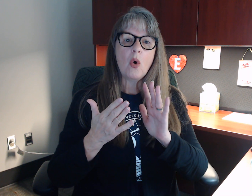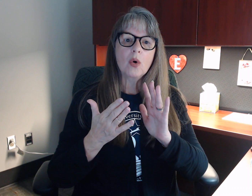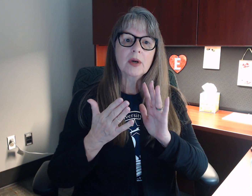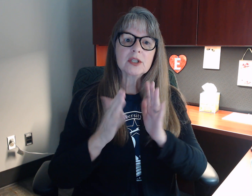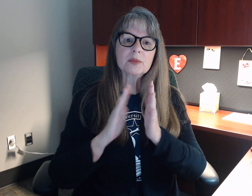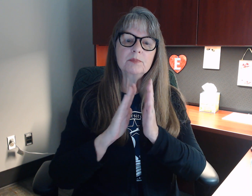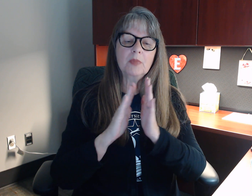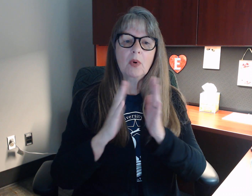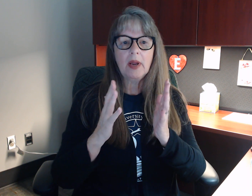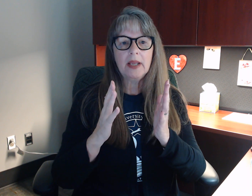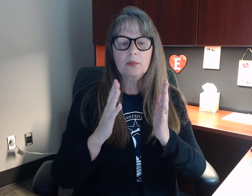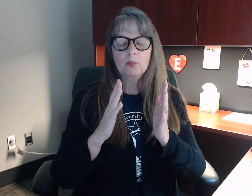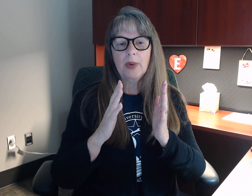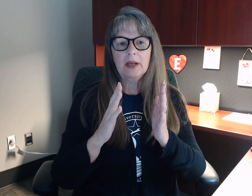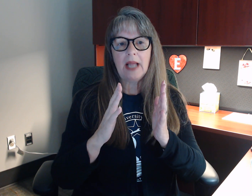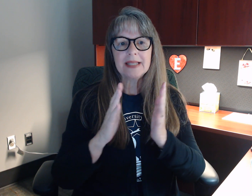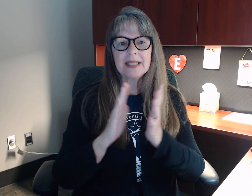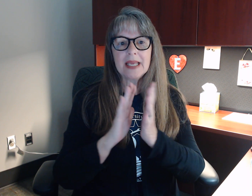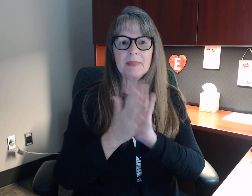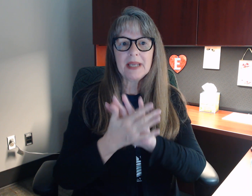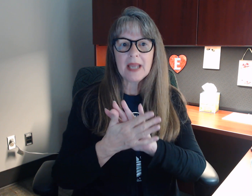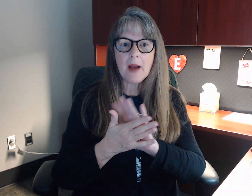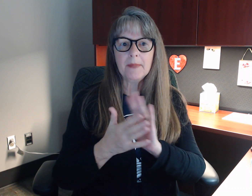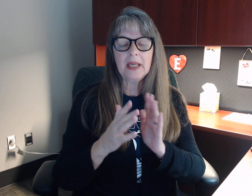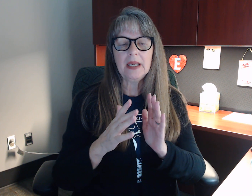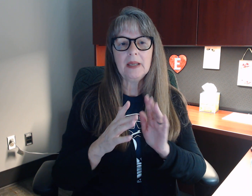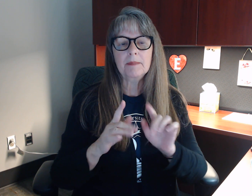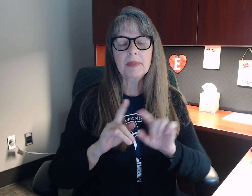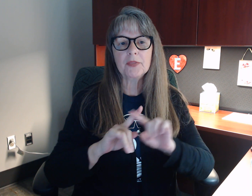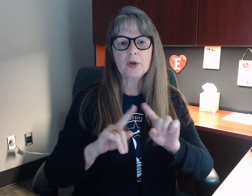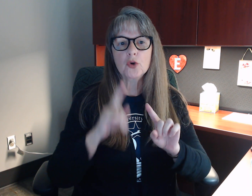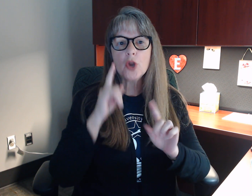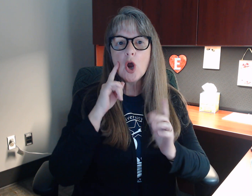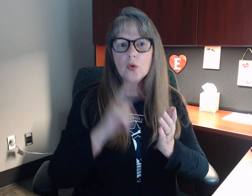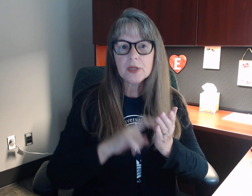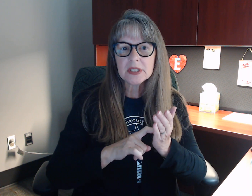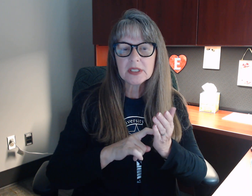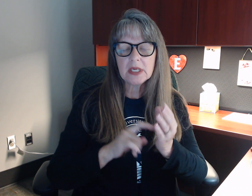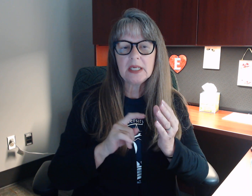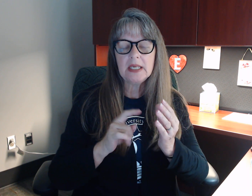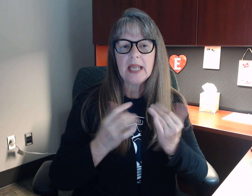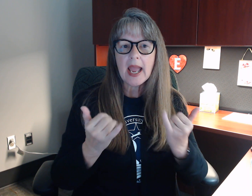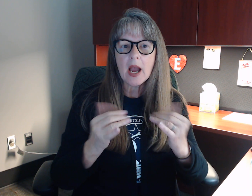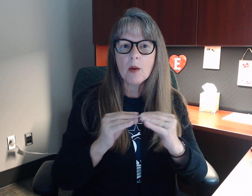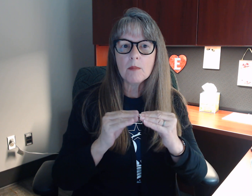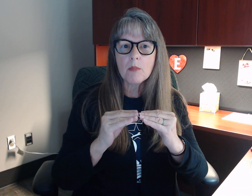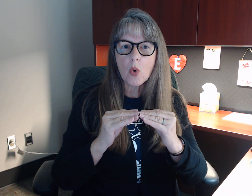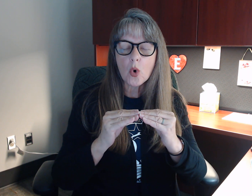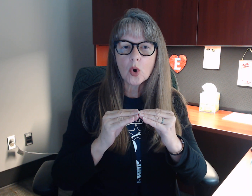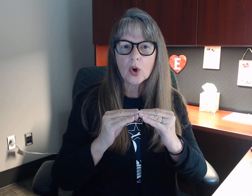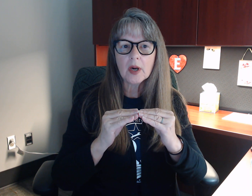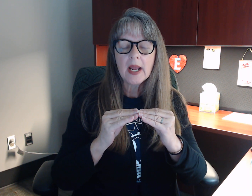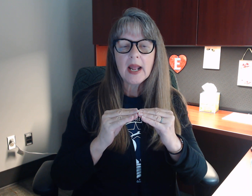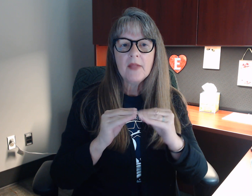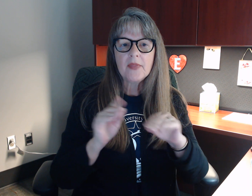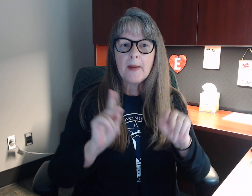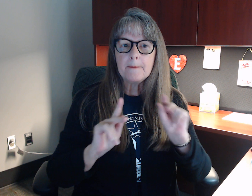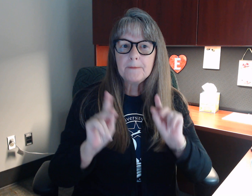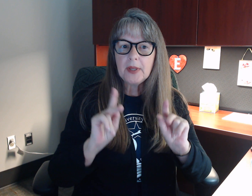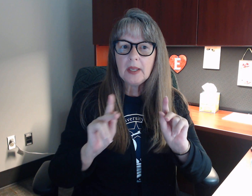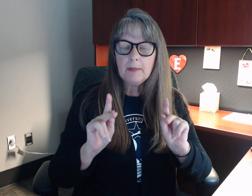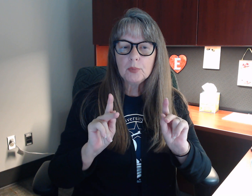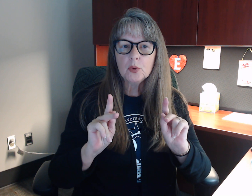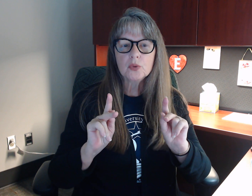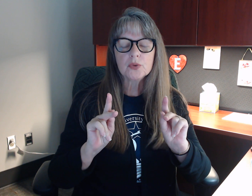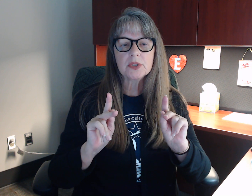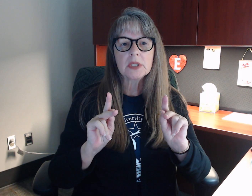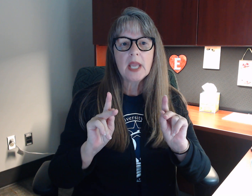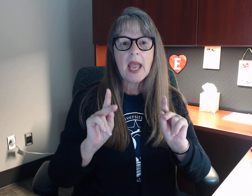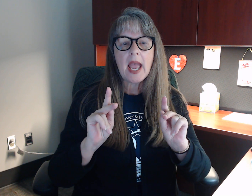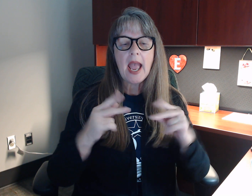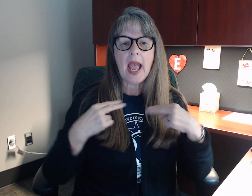is, well, I say becoming, but they're noticing now more that people's